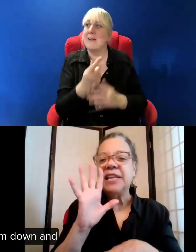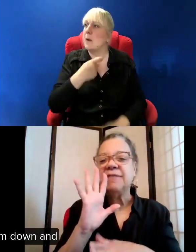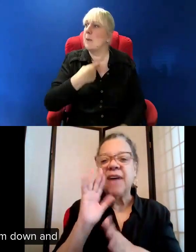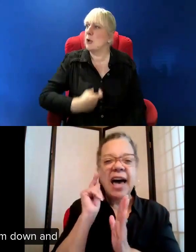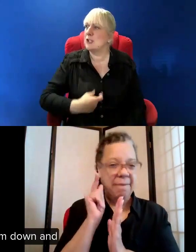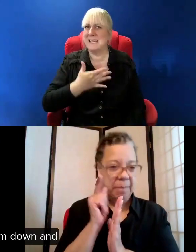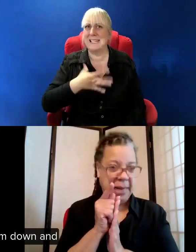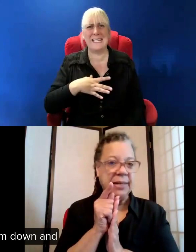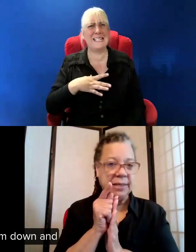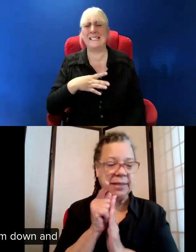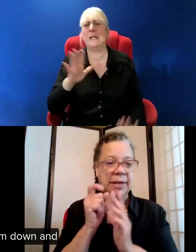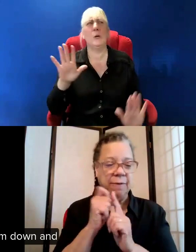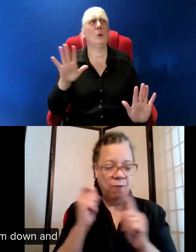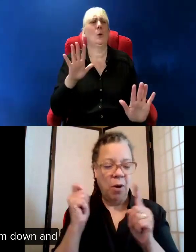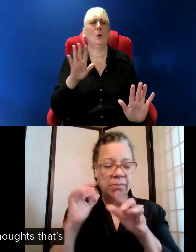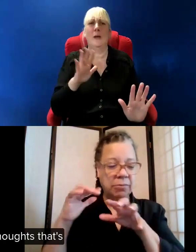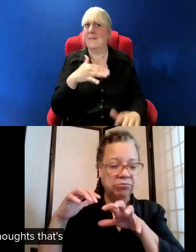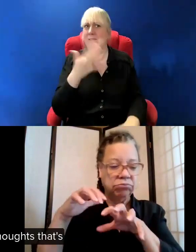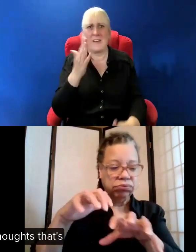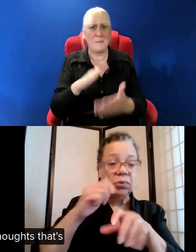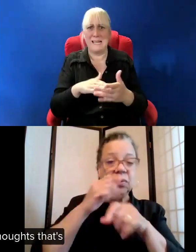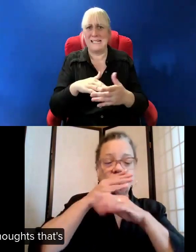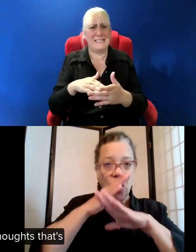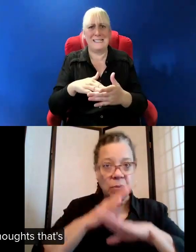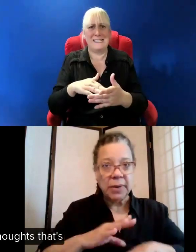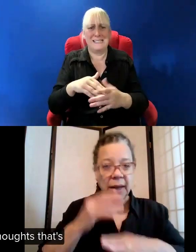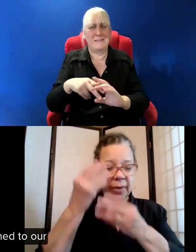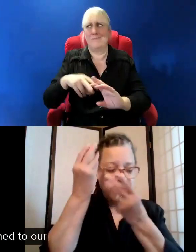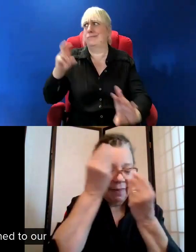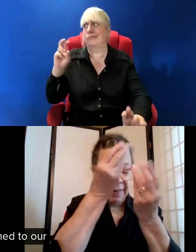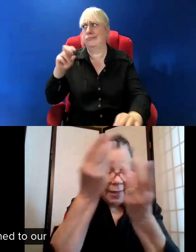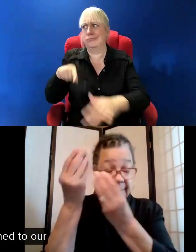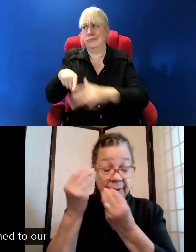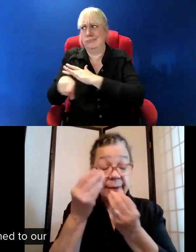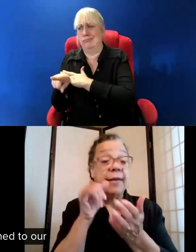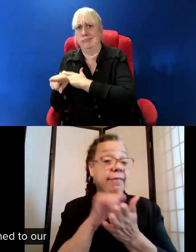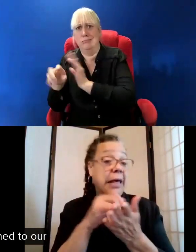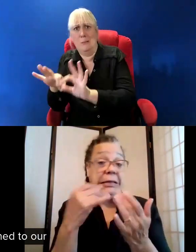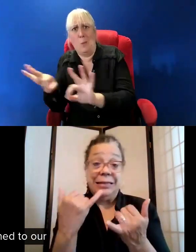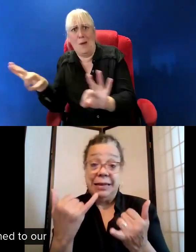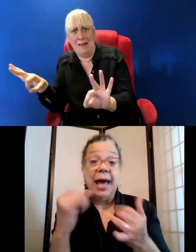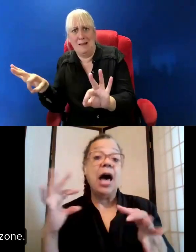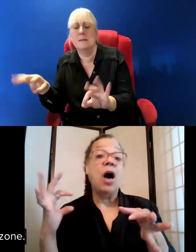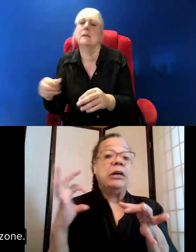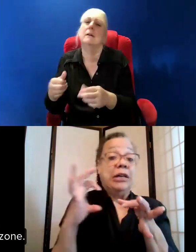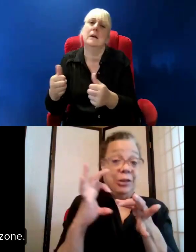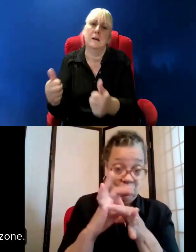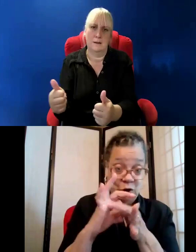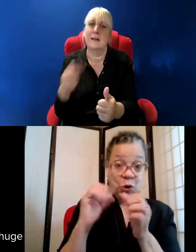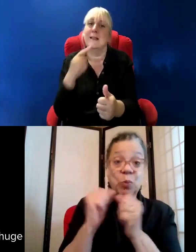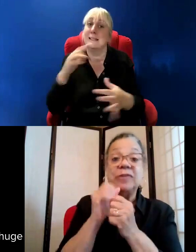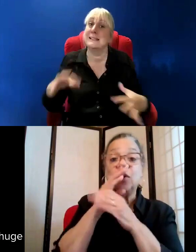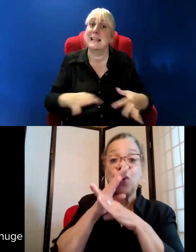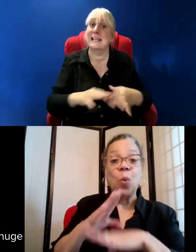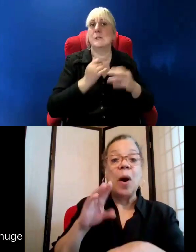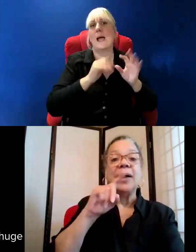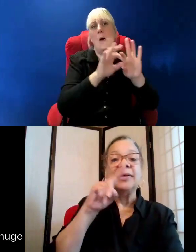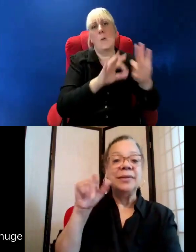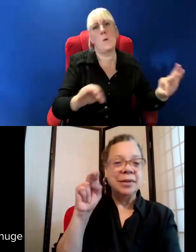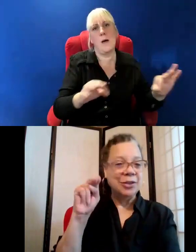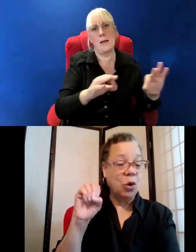the fixture to calm down and gather their thoughts. That's now adjoined to our quiet zone. It's